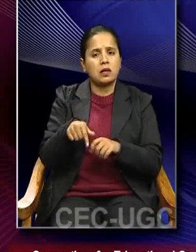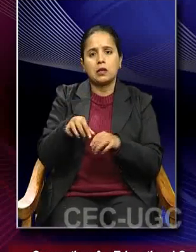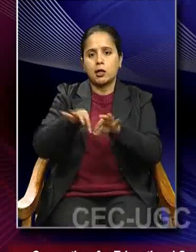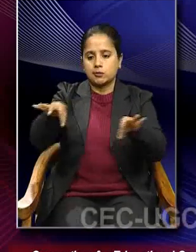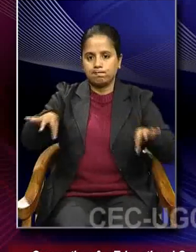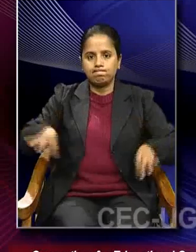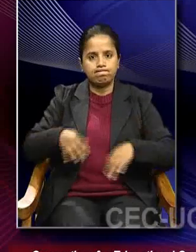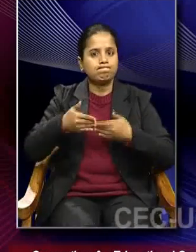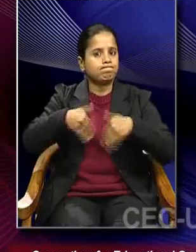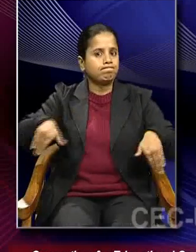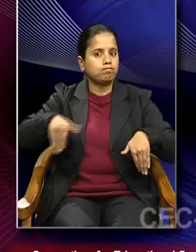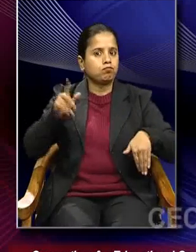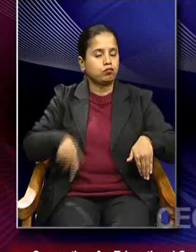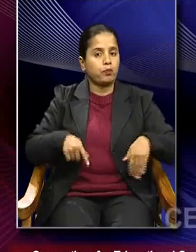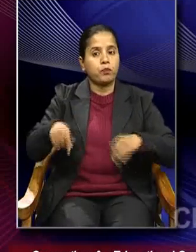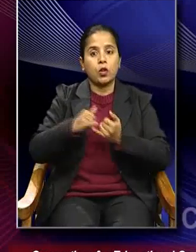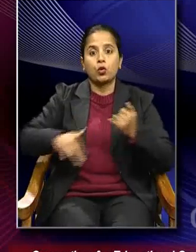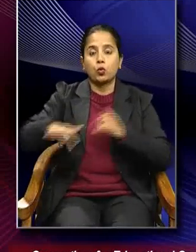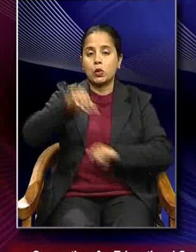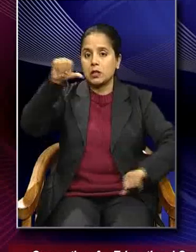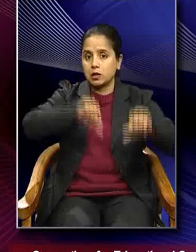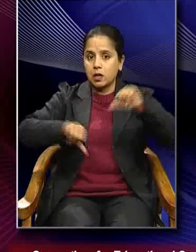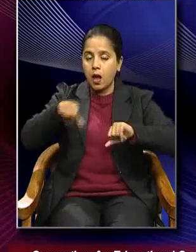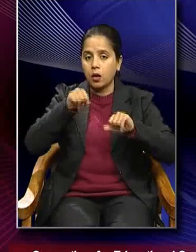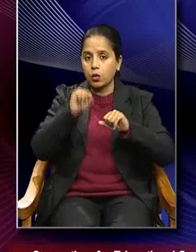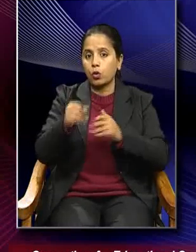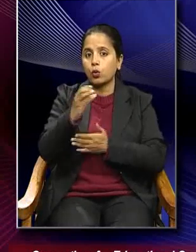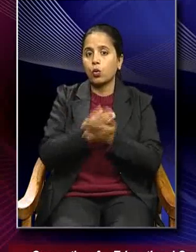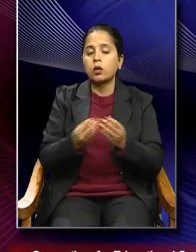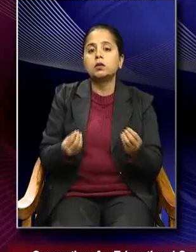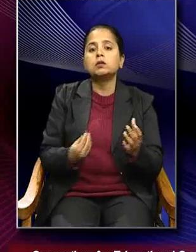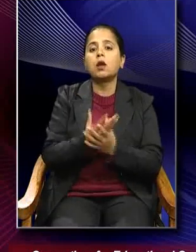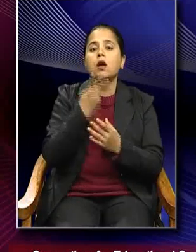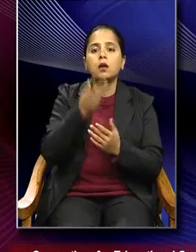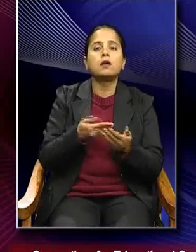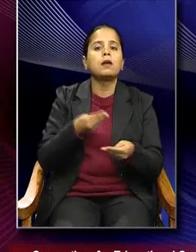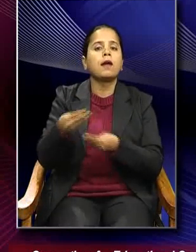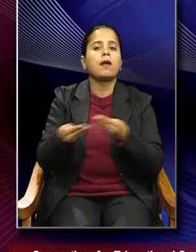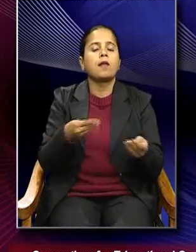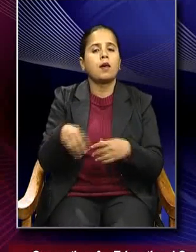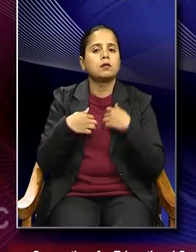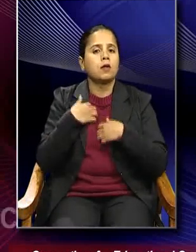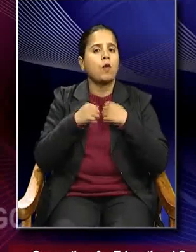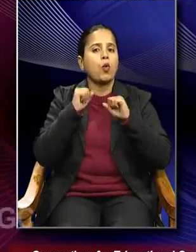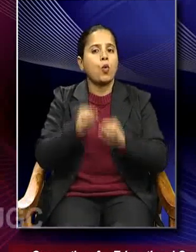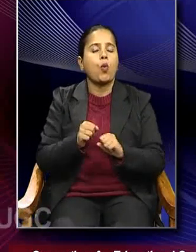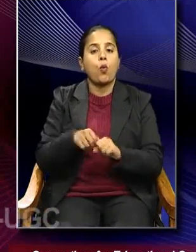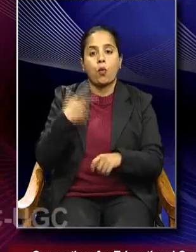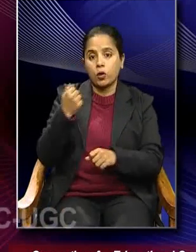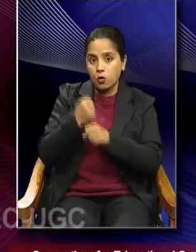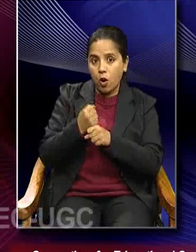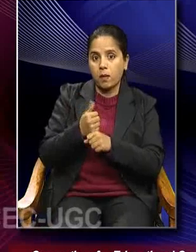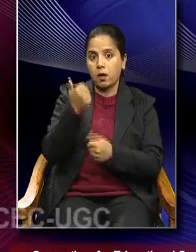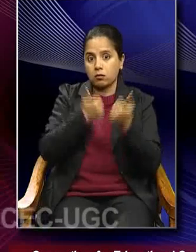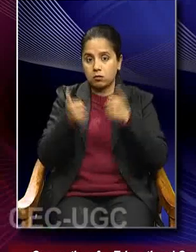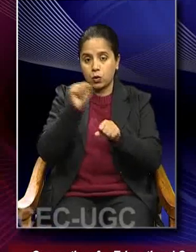boundaries. The social science discipline has started serving the interest of bureaucratic client.